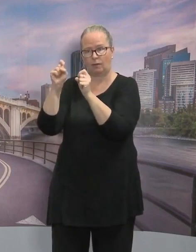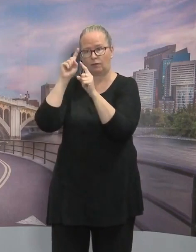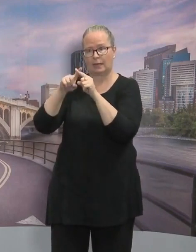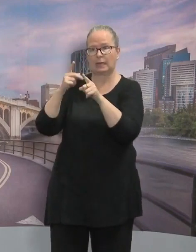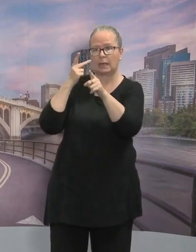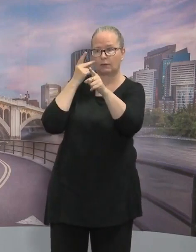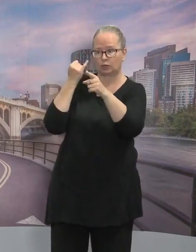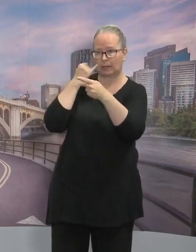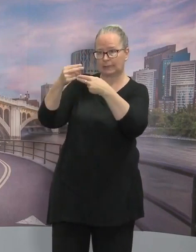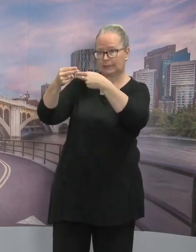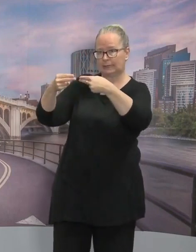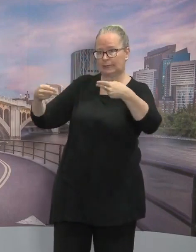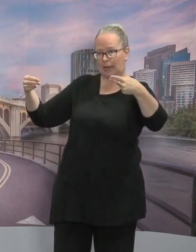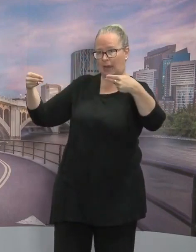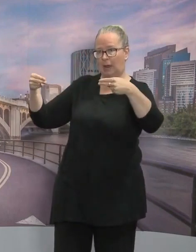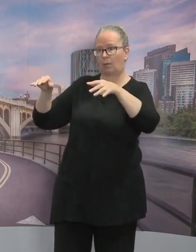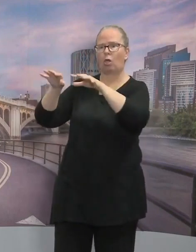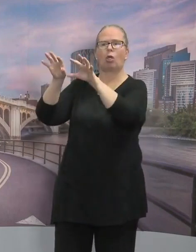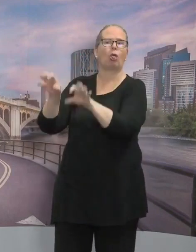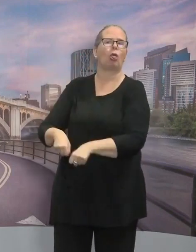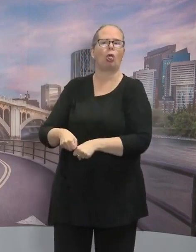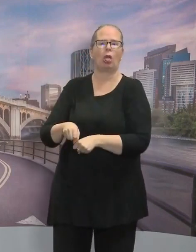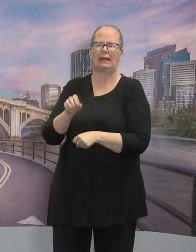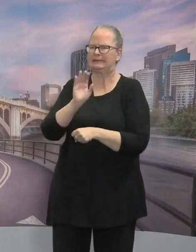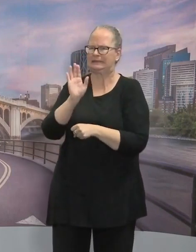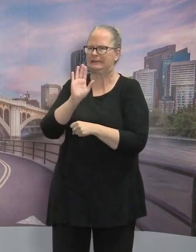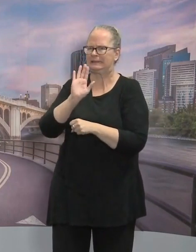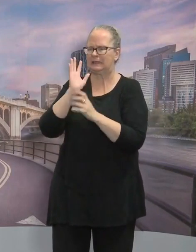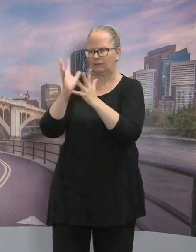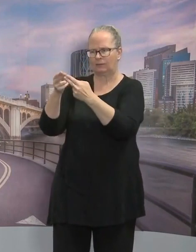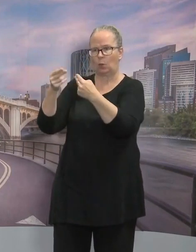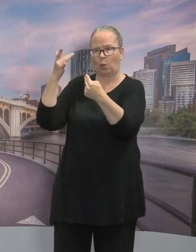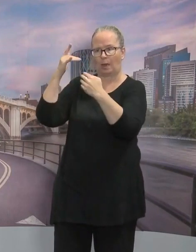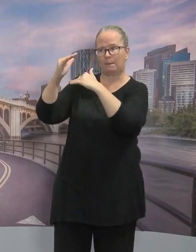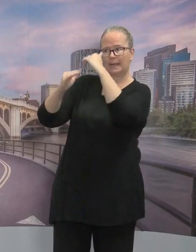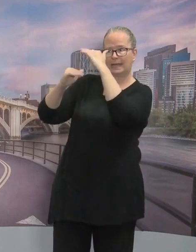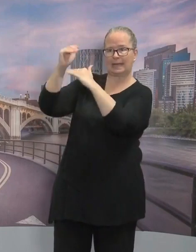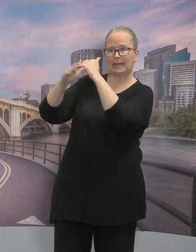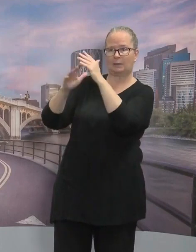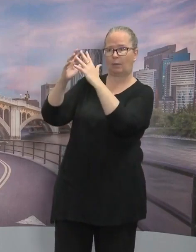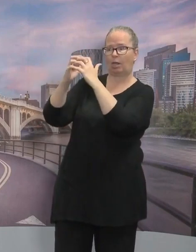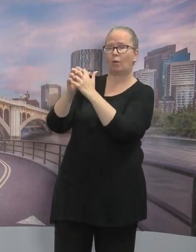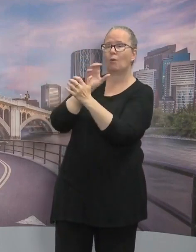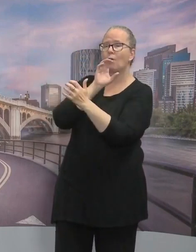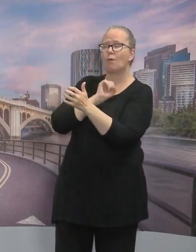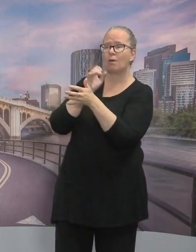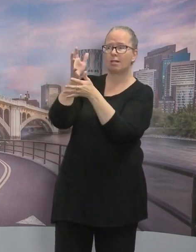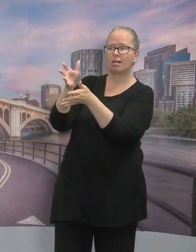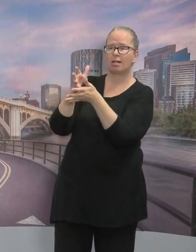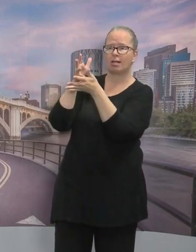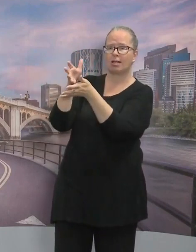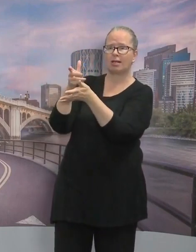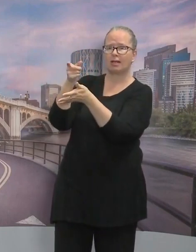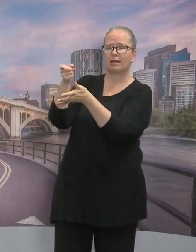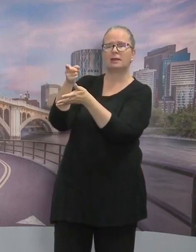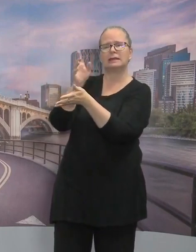tape has been removed and it is clear to be used. But I have to make something clear, and you're going to hear me say this a lot over the next few